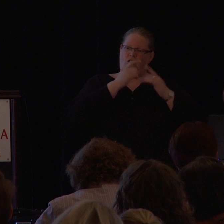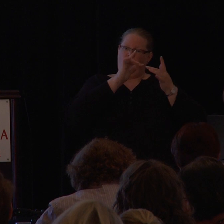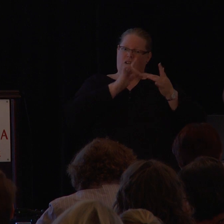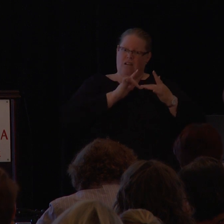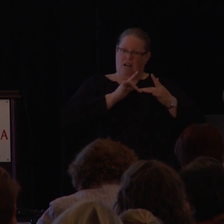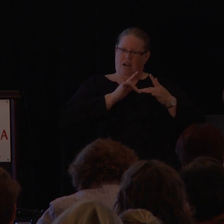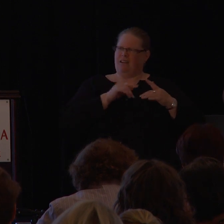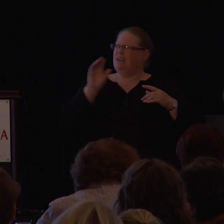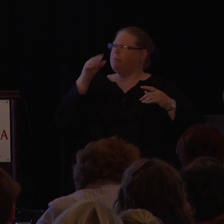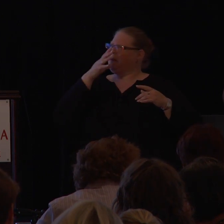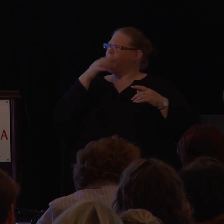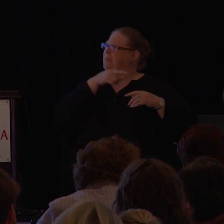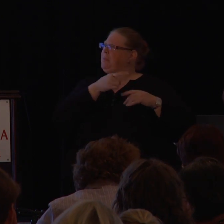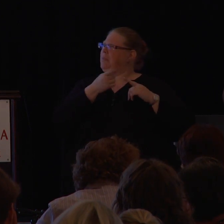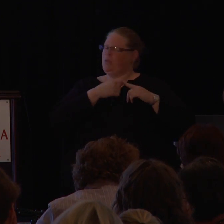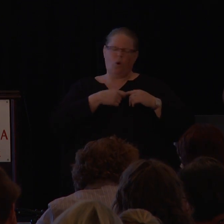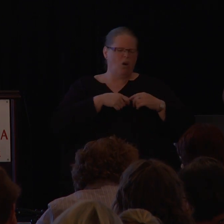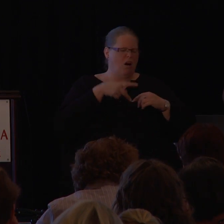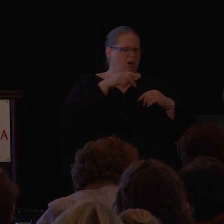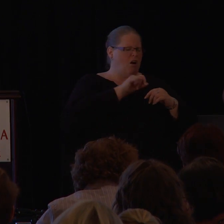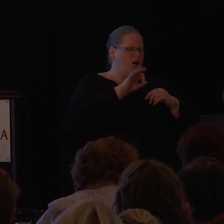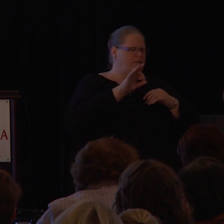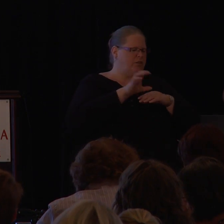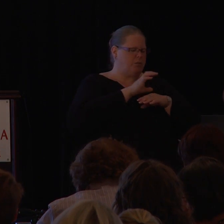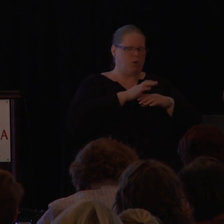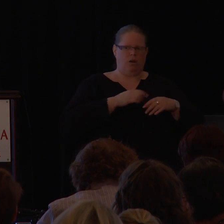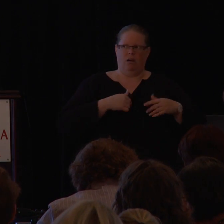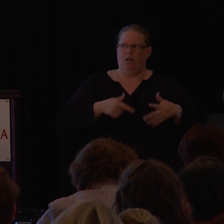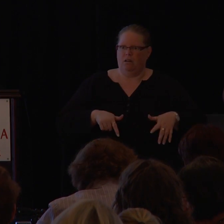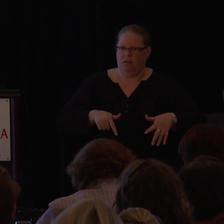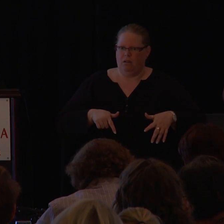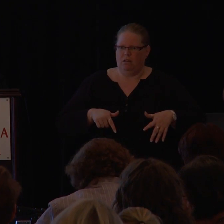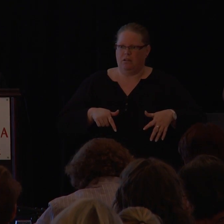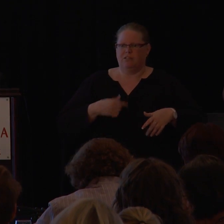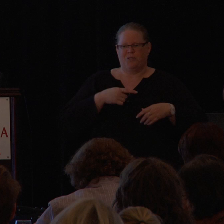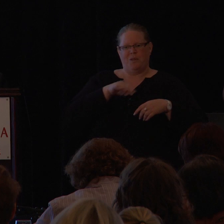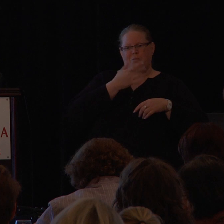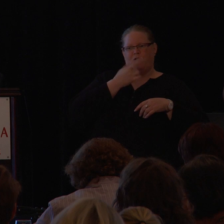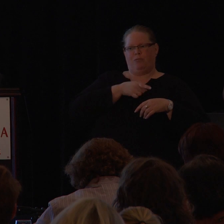off the computer, you're not using it, not necessarily a good strategy.